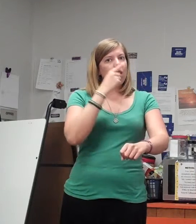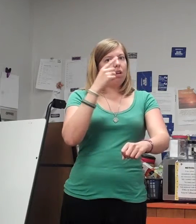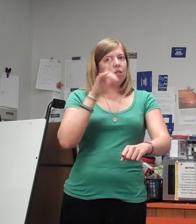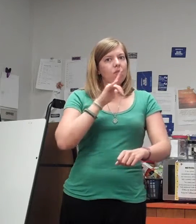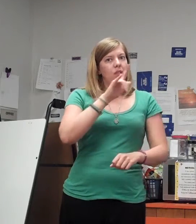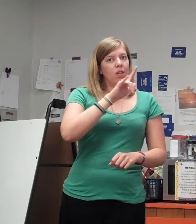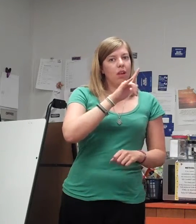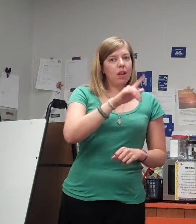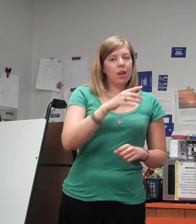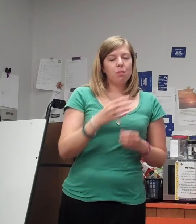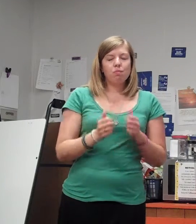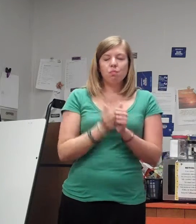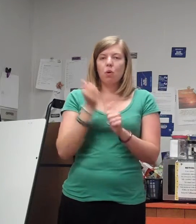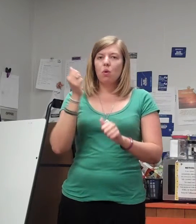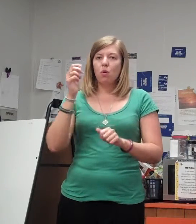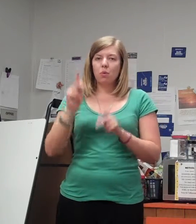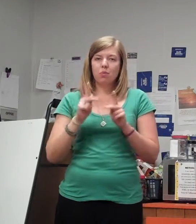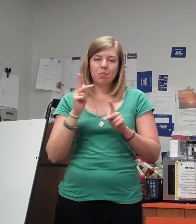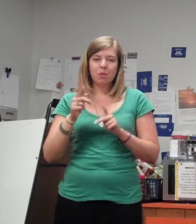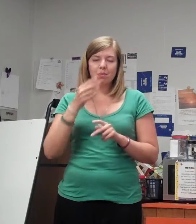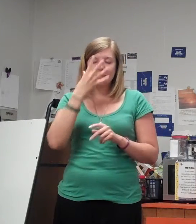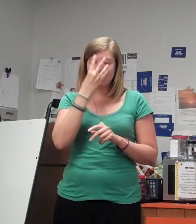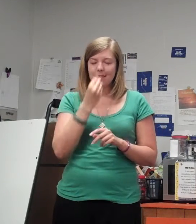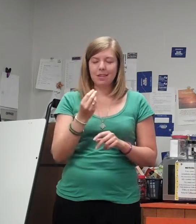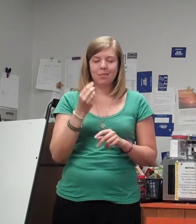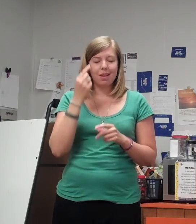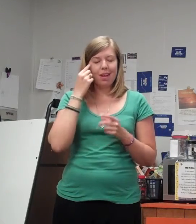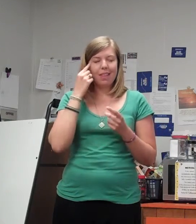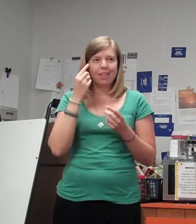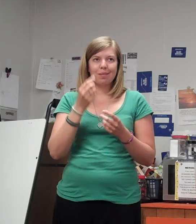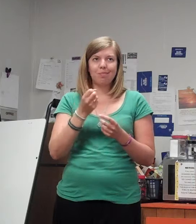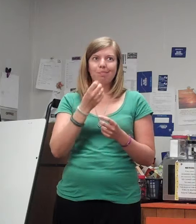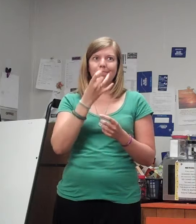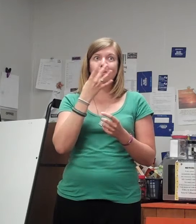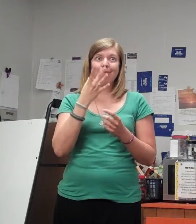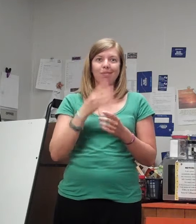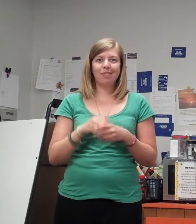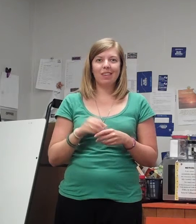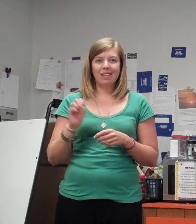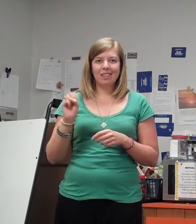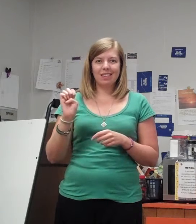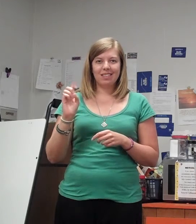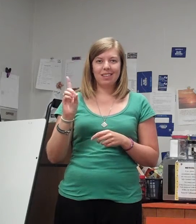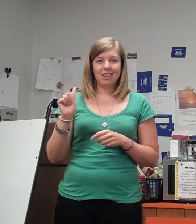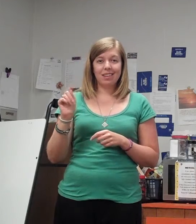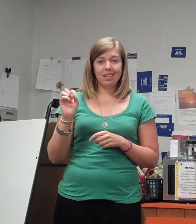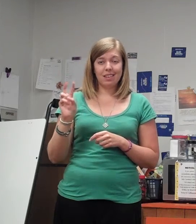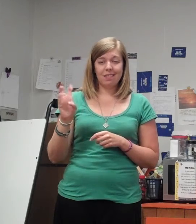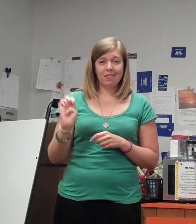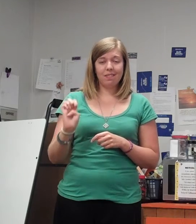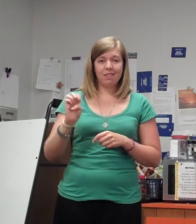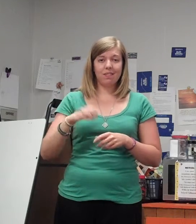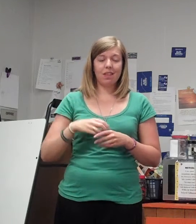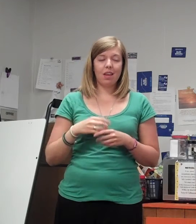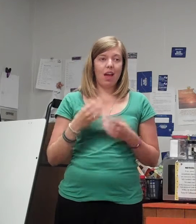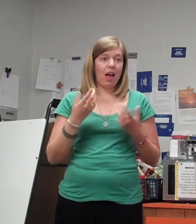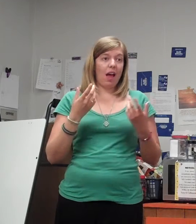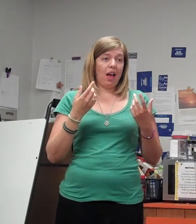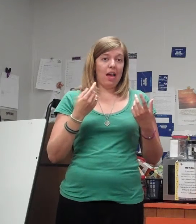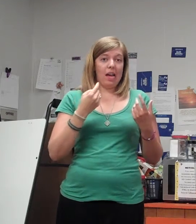take some kind of a sedative, I think, and they sleep. It was a very, very long flight. I, on the other hand, am not good at